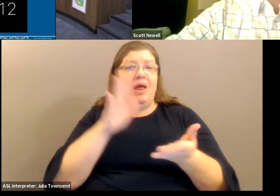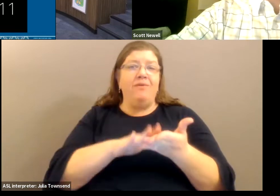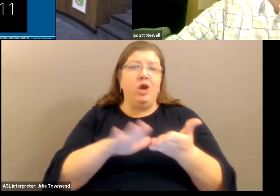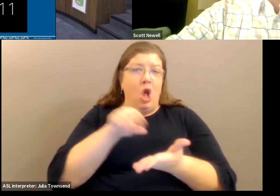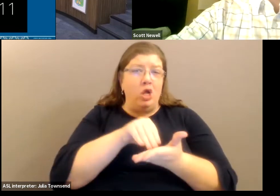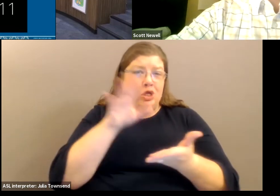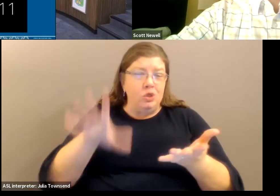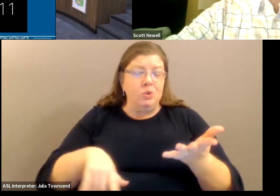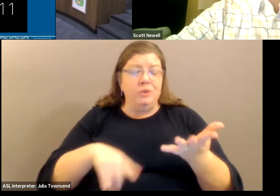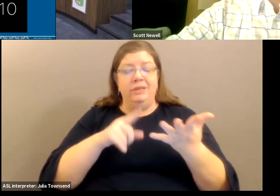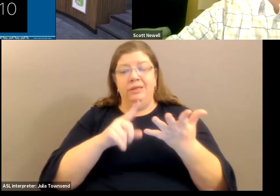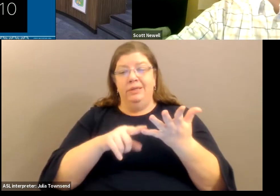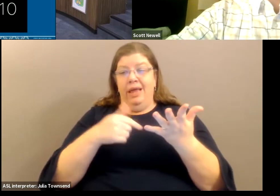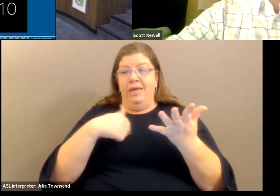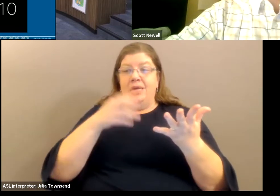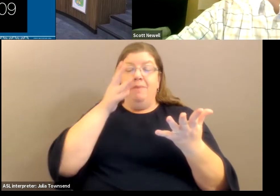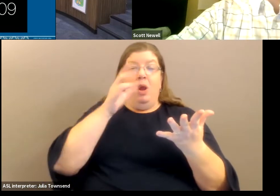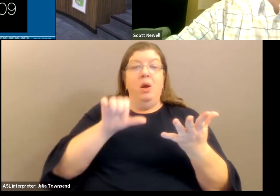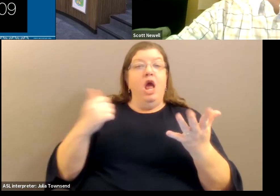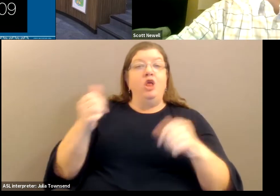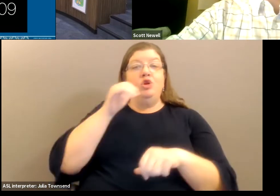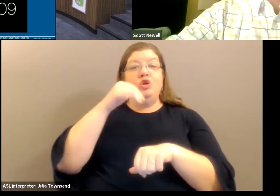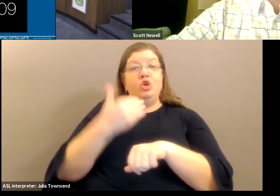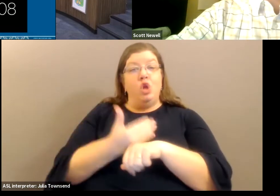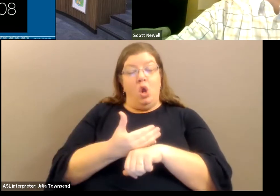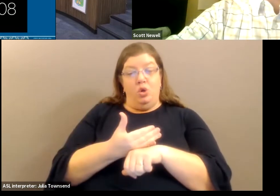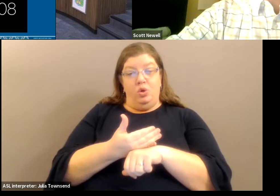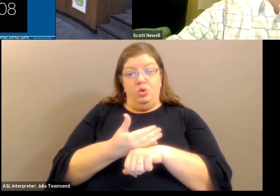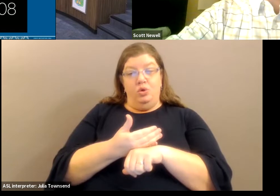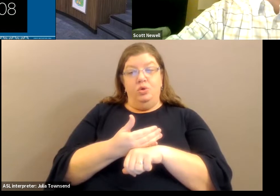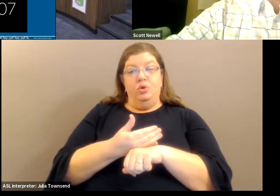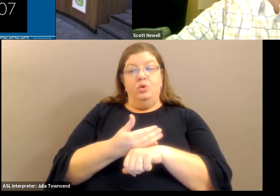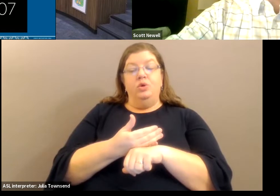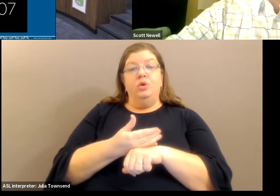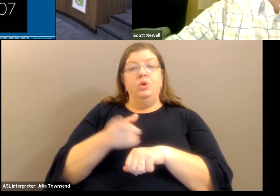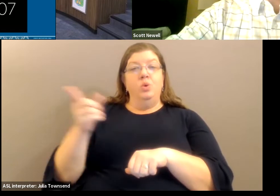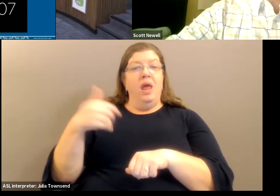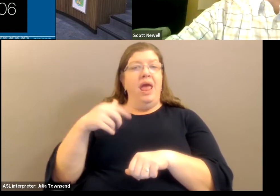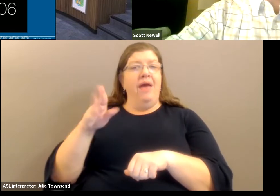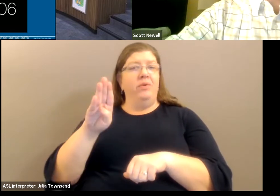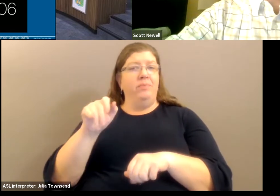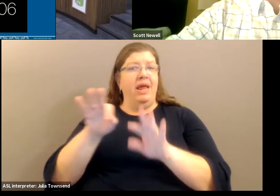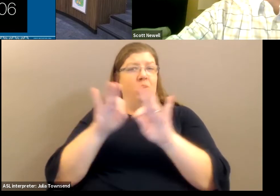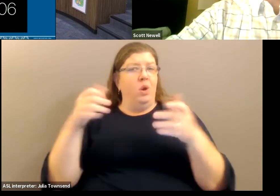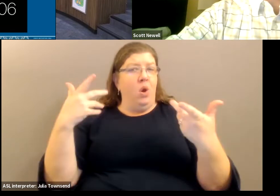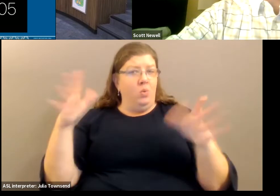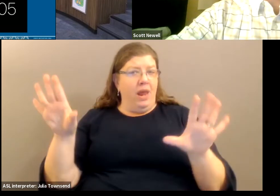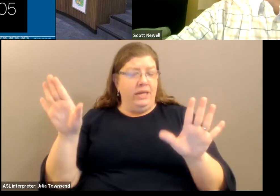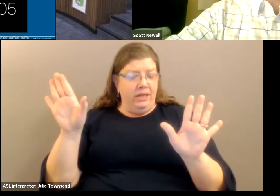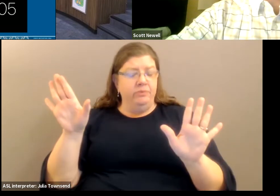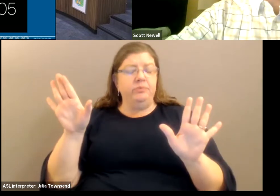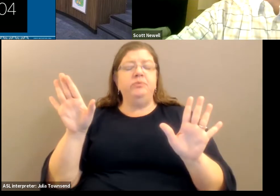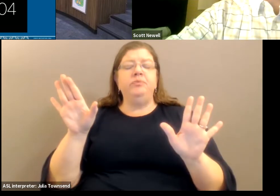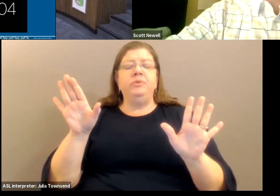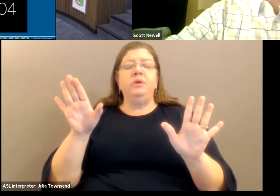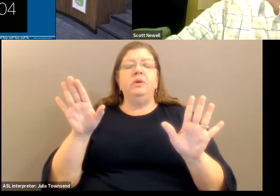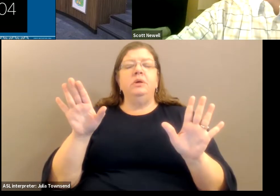of another daughter who already has a bachelor's degree and another degree,